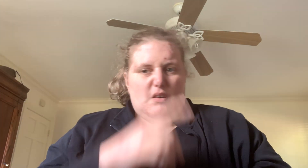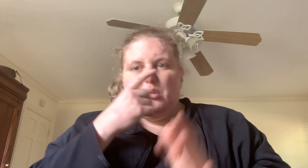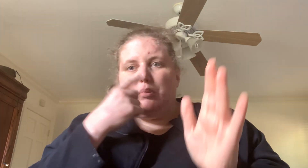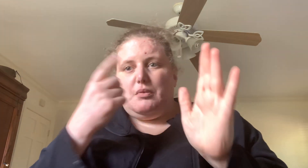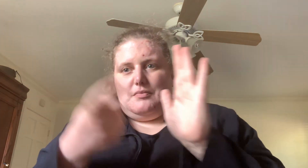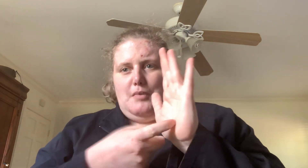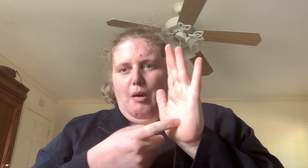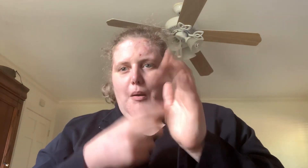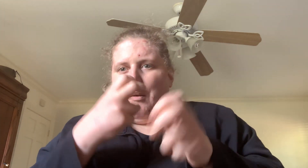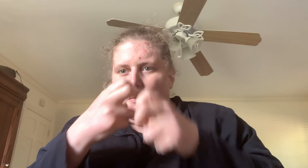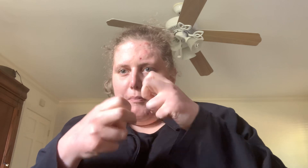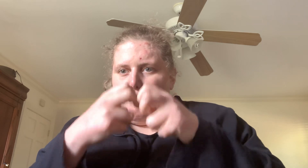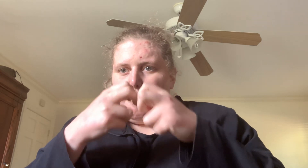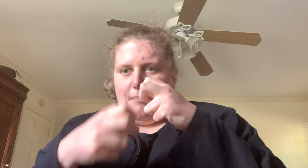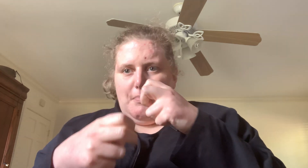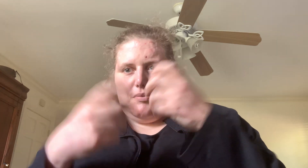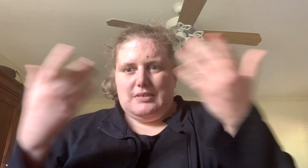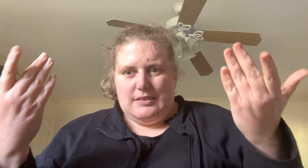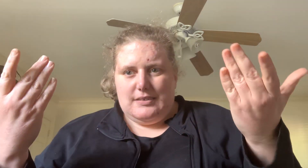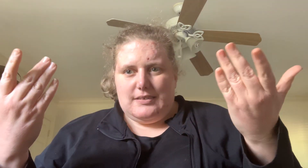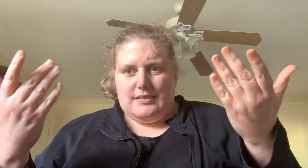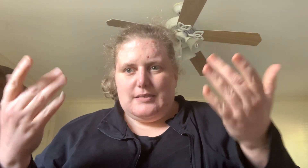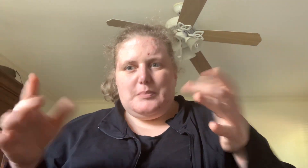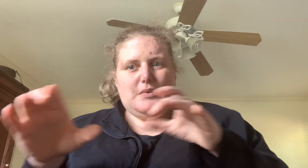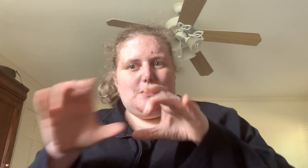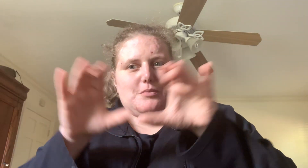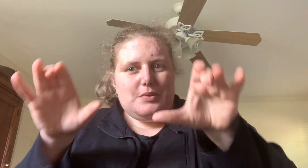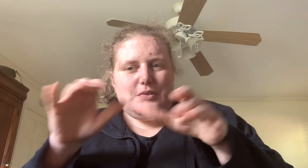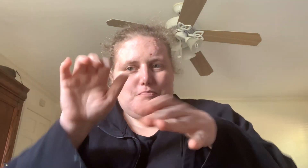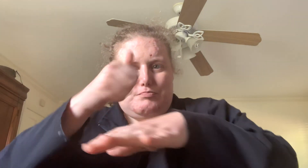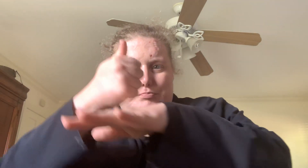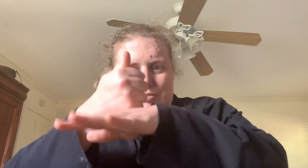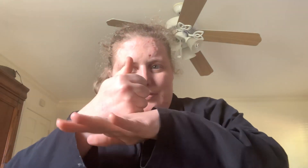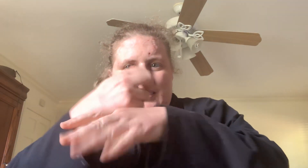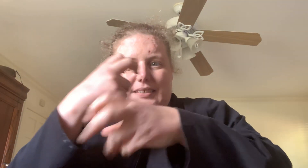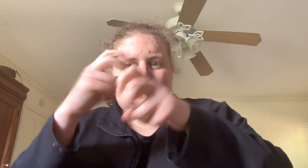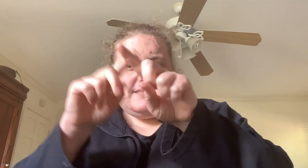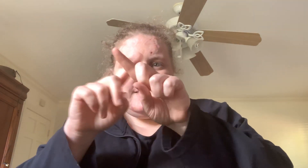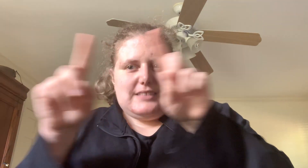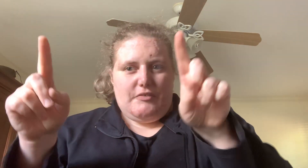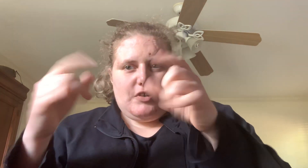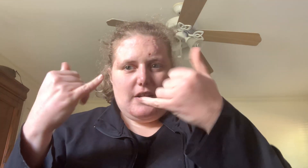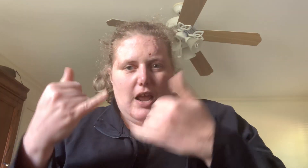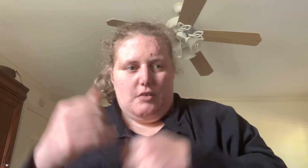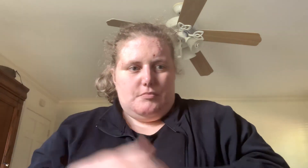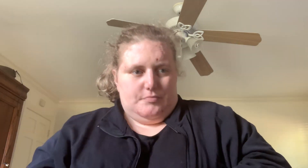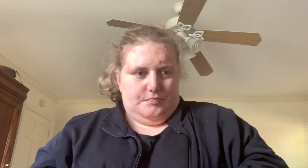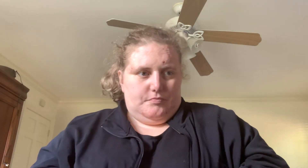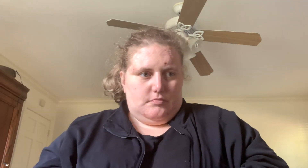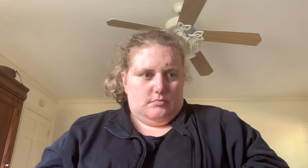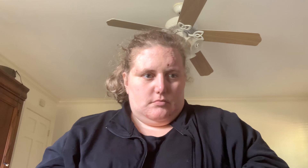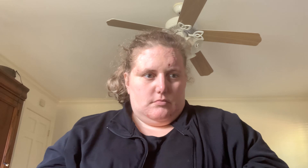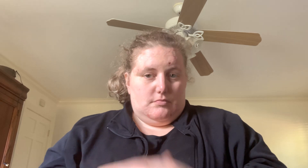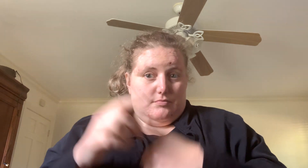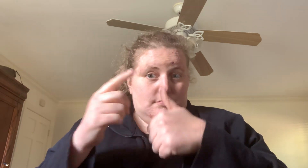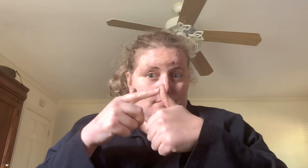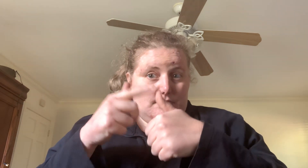is going to be set up just a little bit differently this time. So first step is we have to